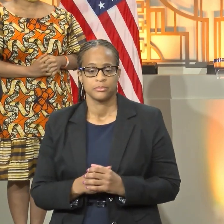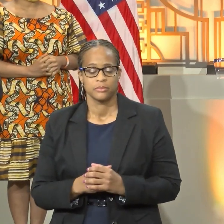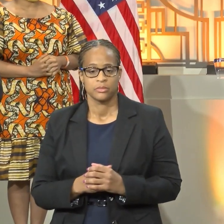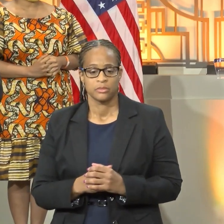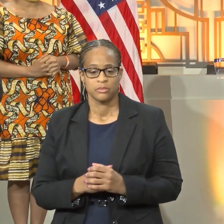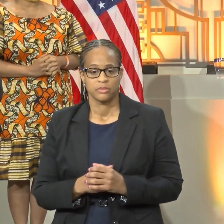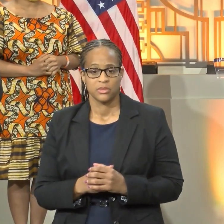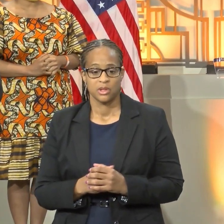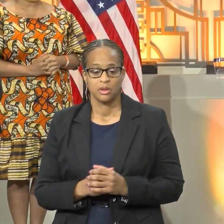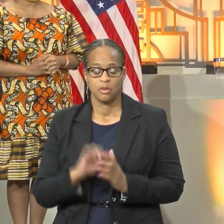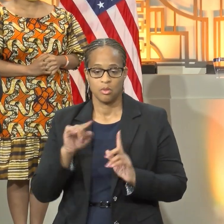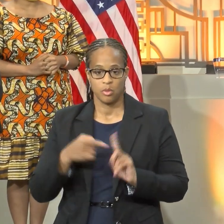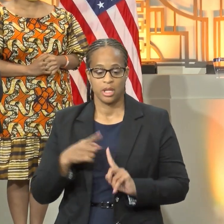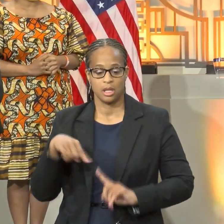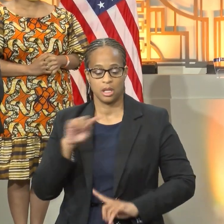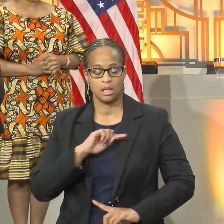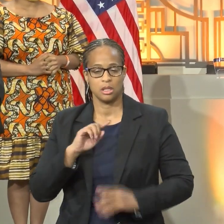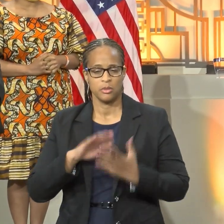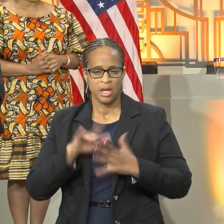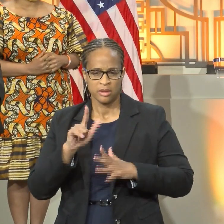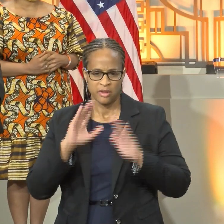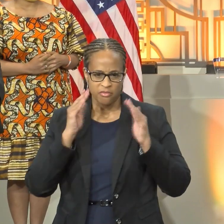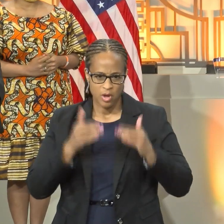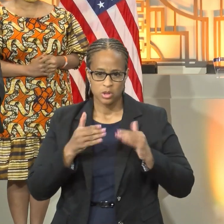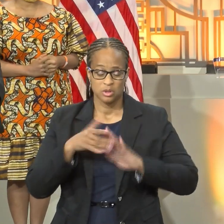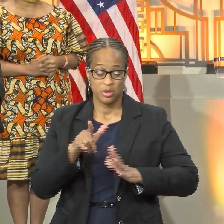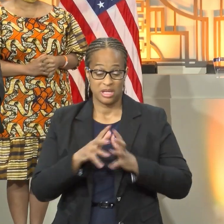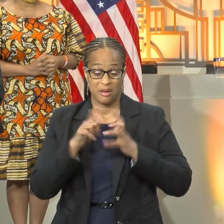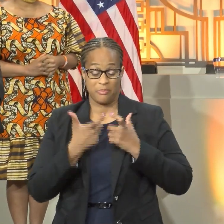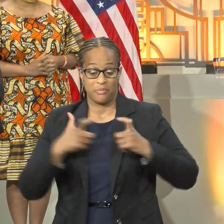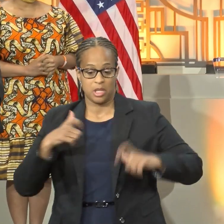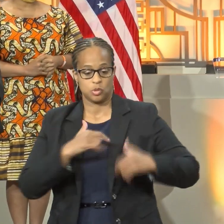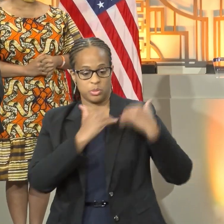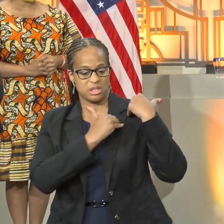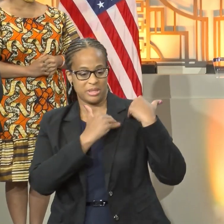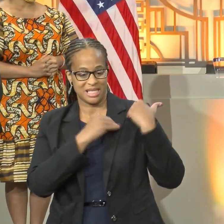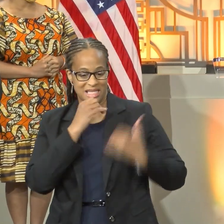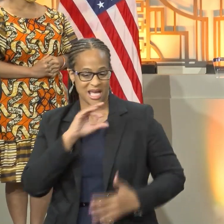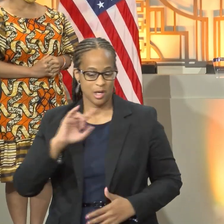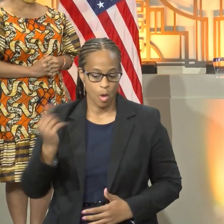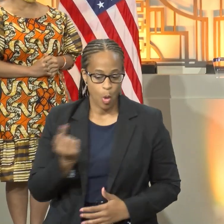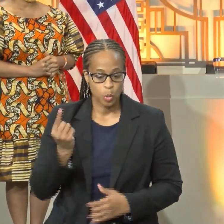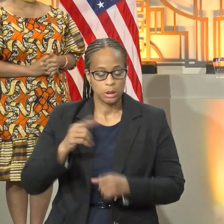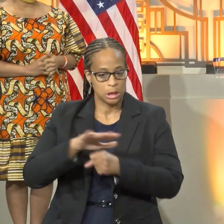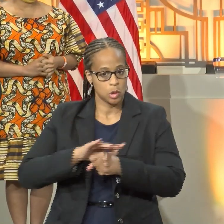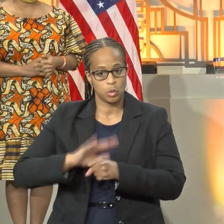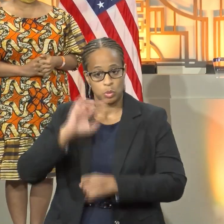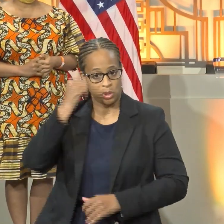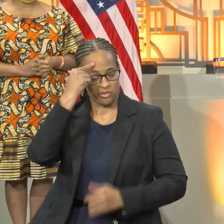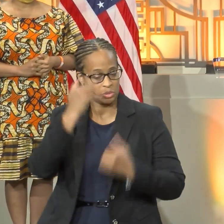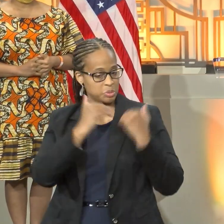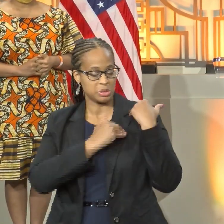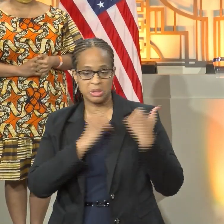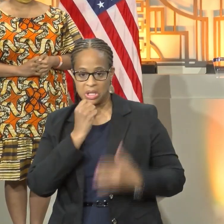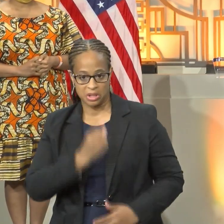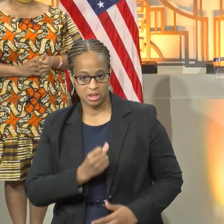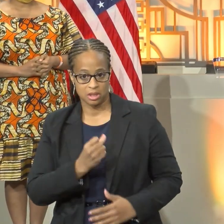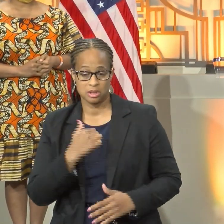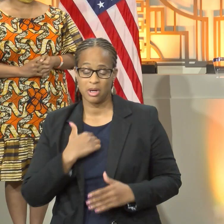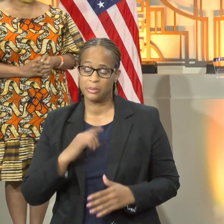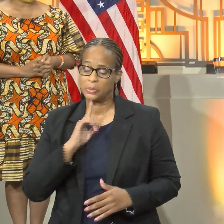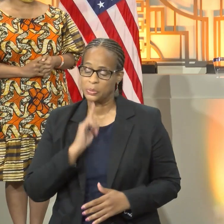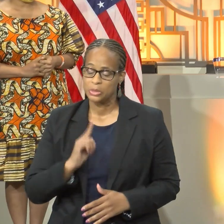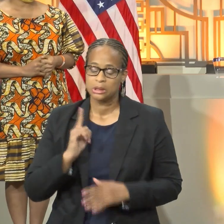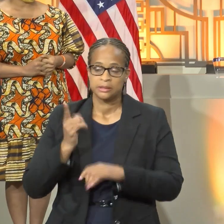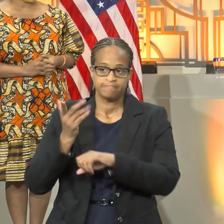the heavy lifting, it should not be left to local governments alone. And so I am